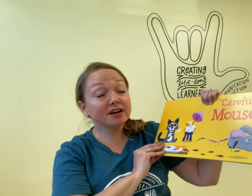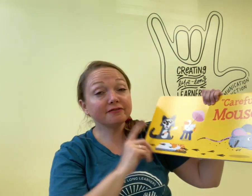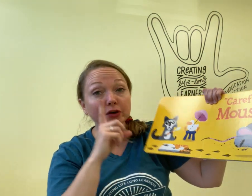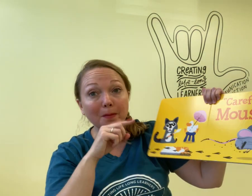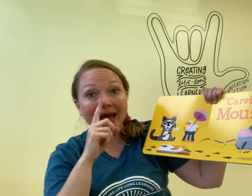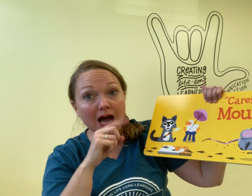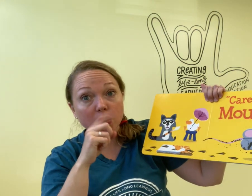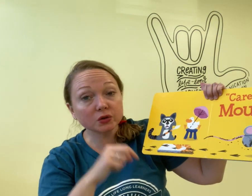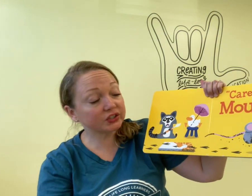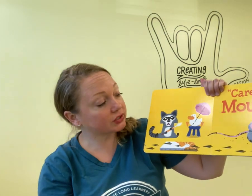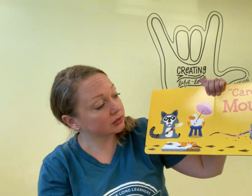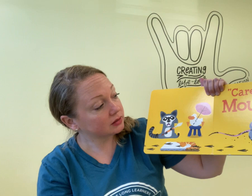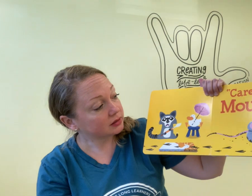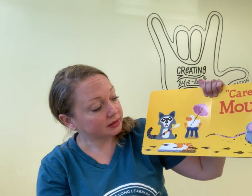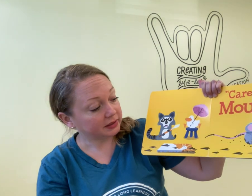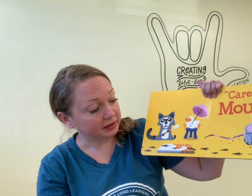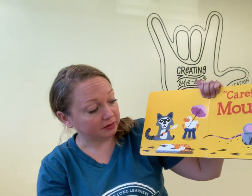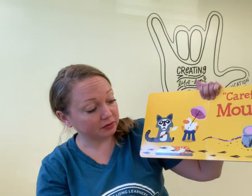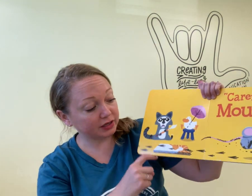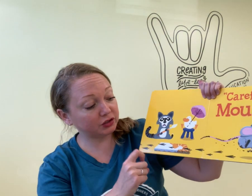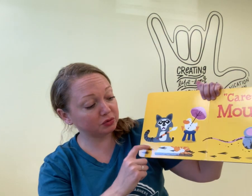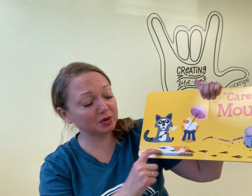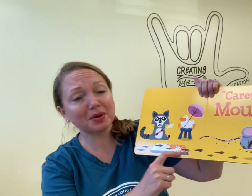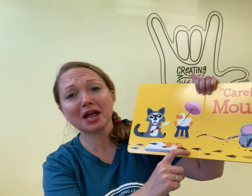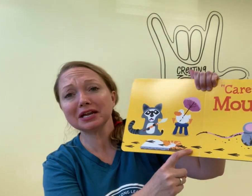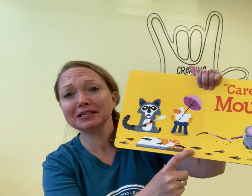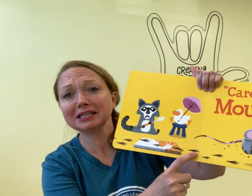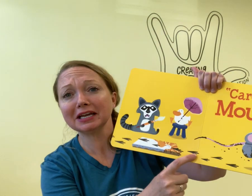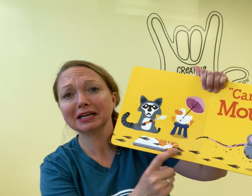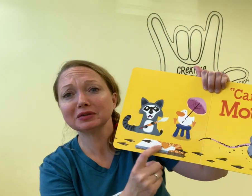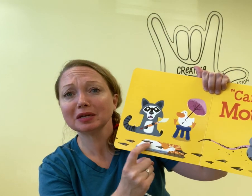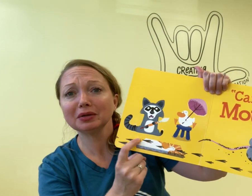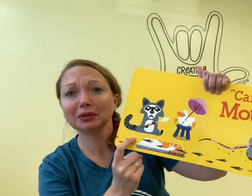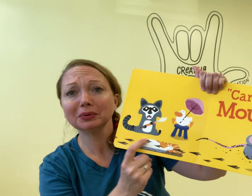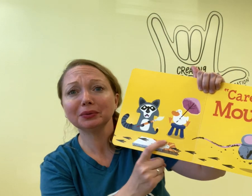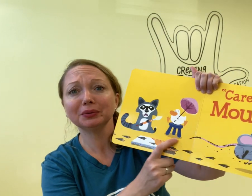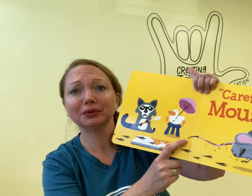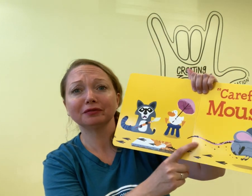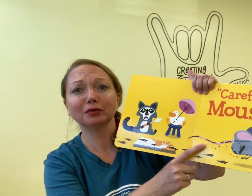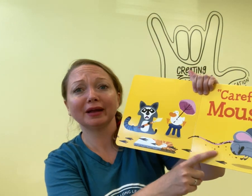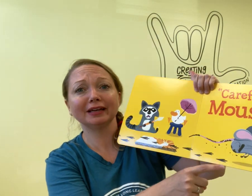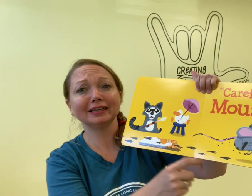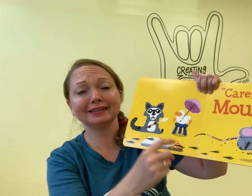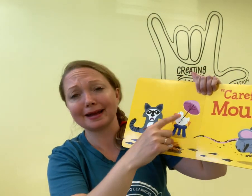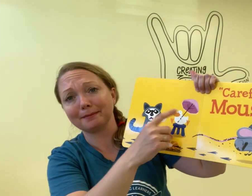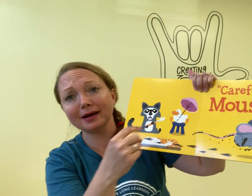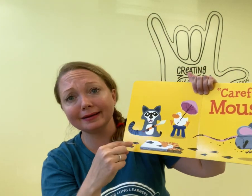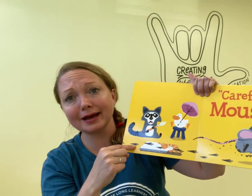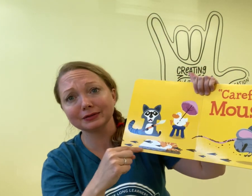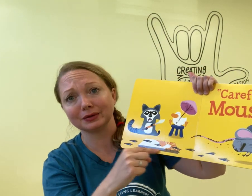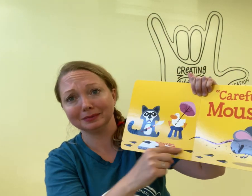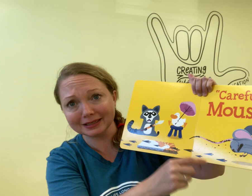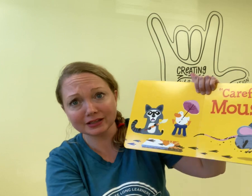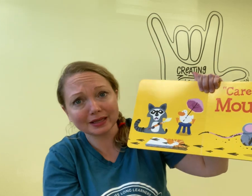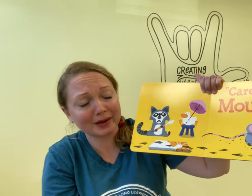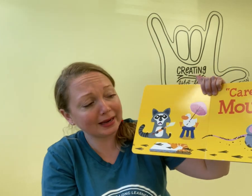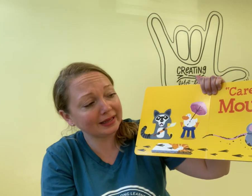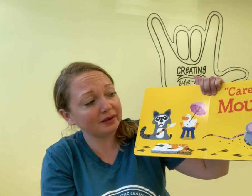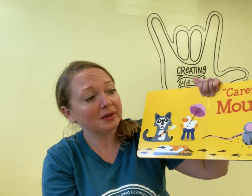Careful, Mouse! And he runs through the painting, and it was a beautiful painting, and he's got mud now, so the mud's on the painting.